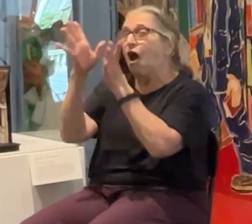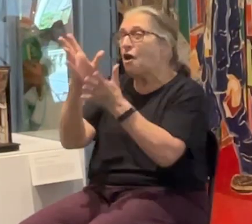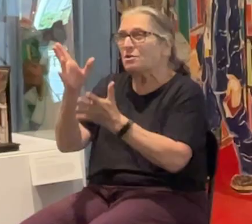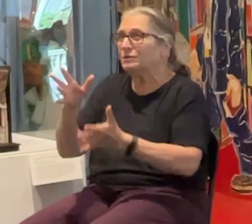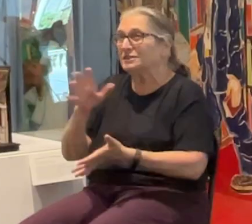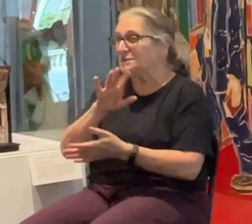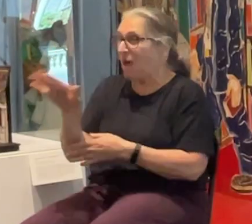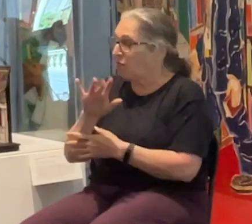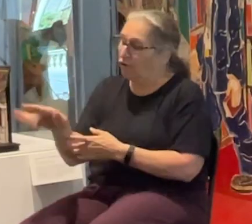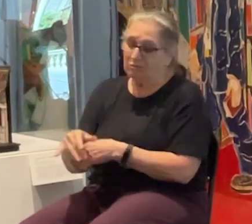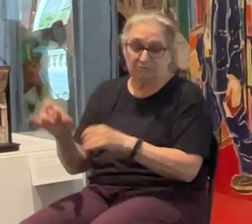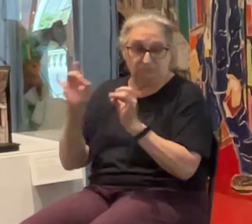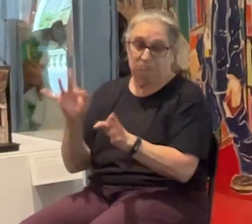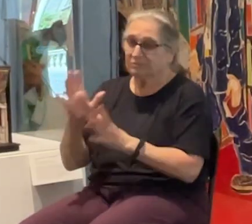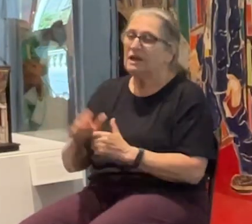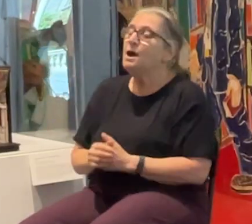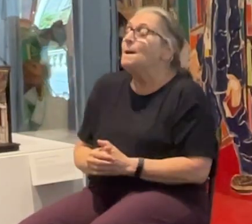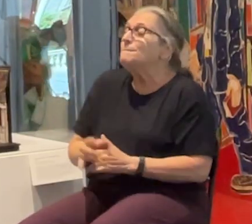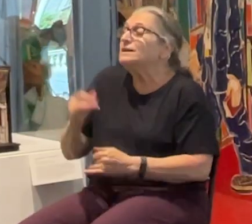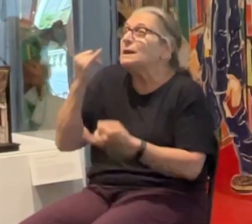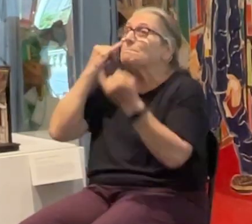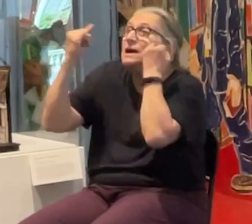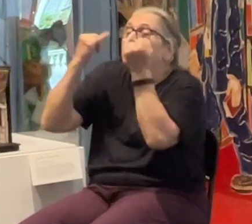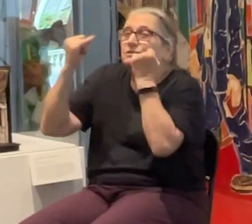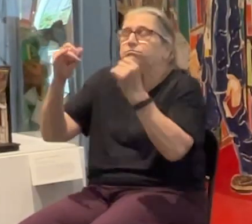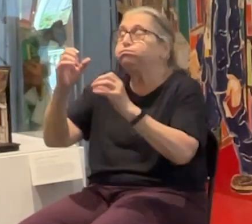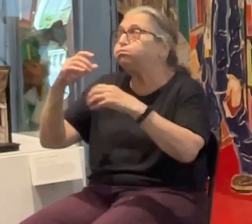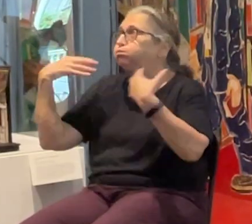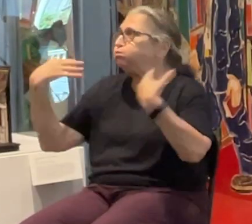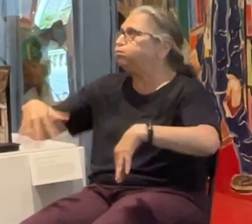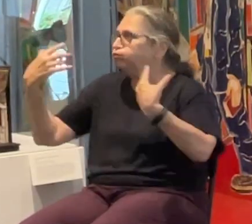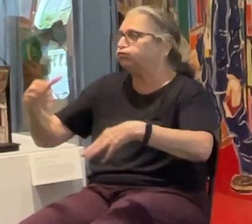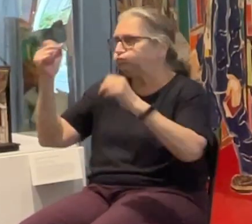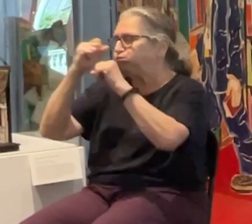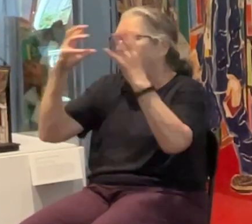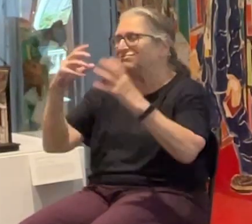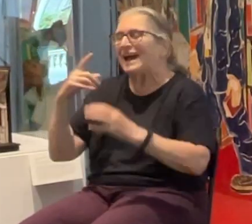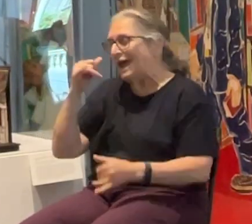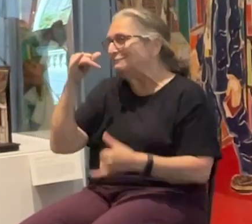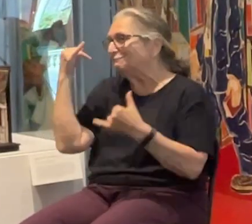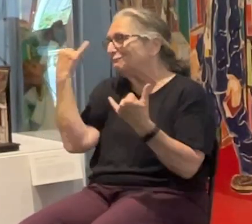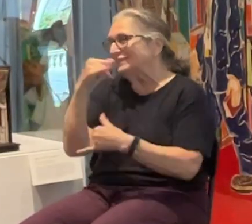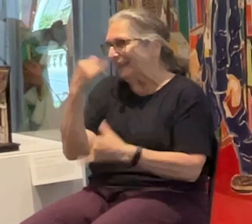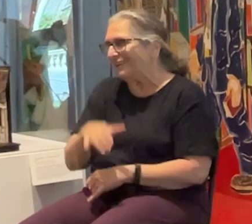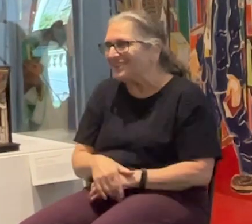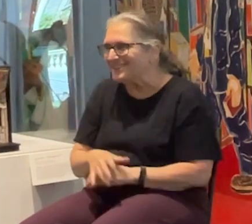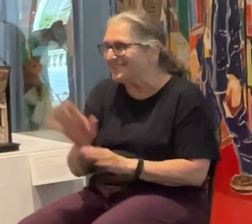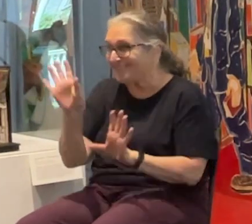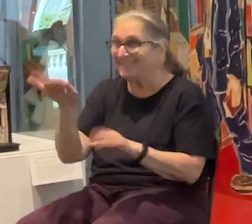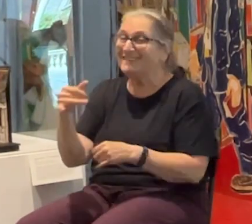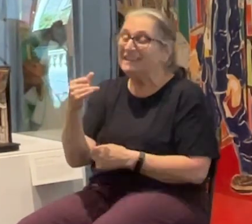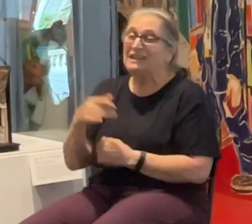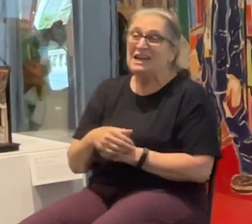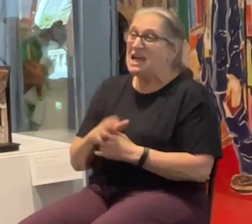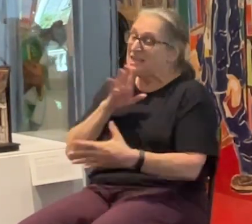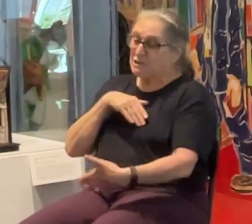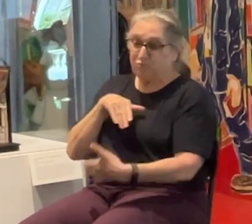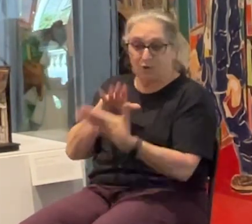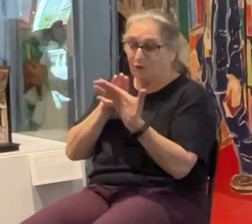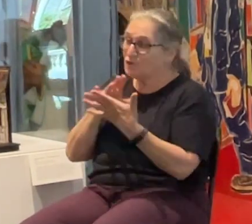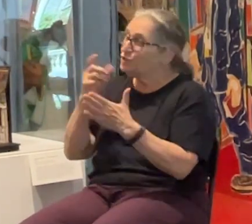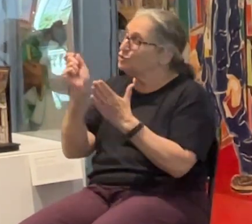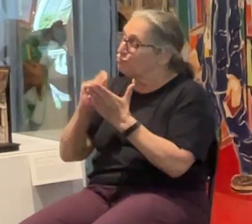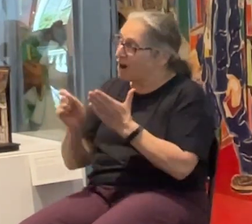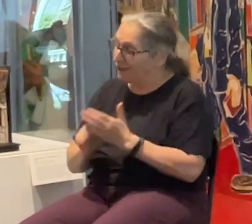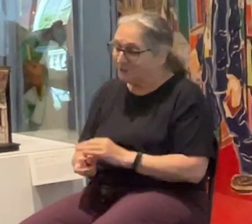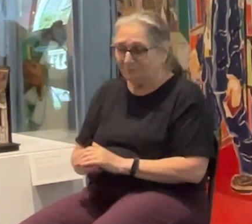super imaginative and has an air of ridiculousness to him, his approach to writing in a way. So we kind of